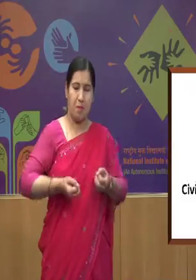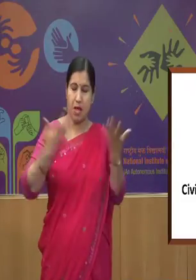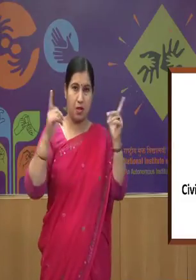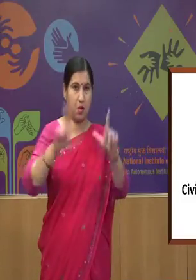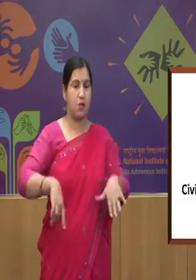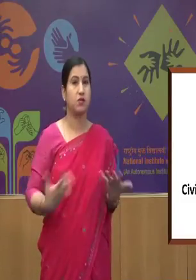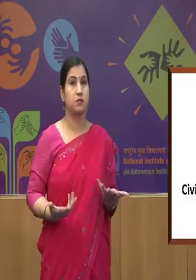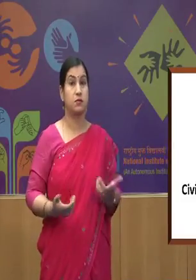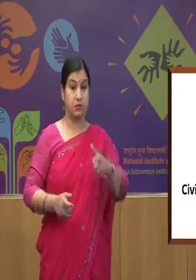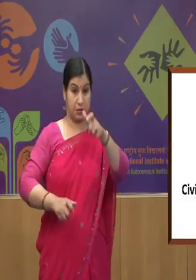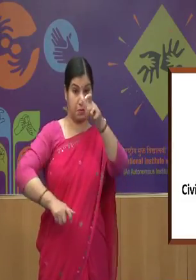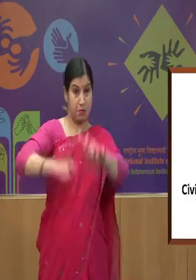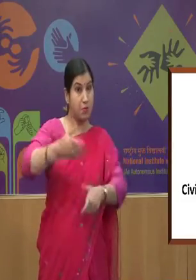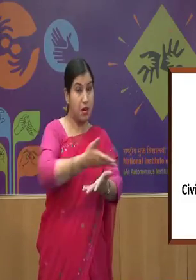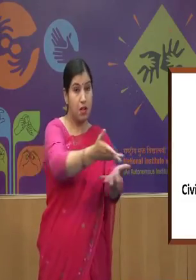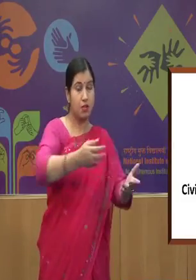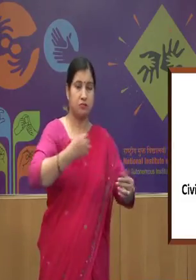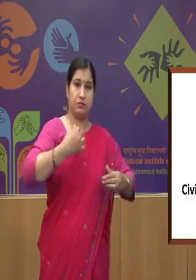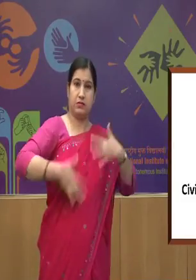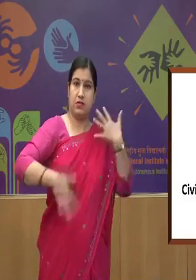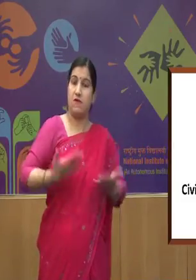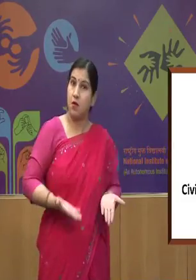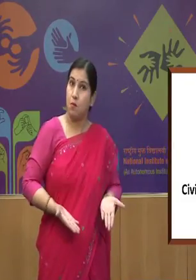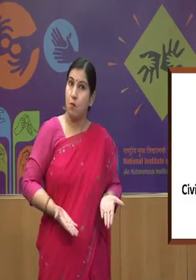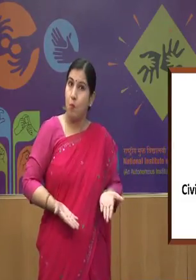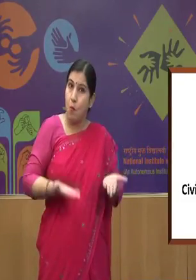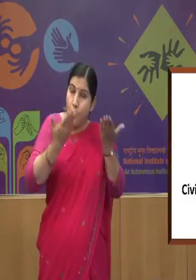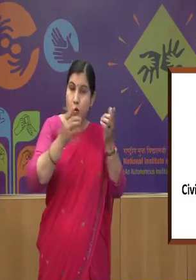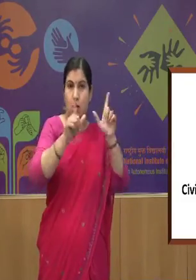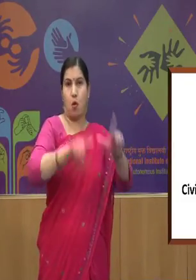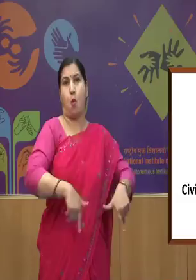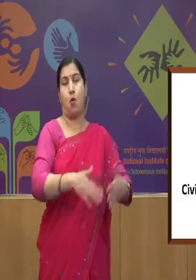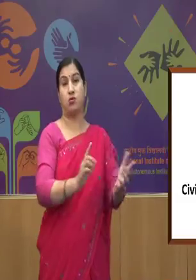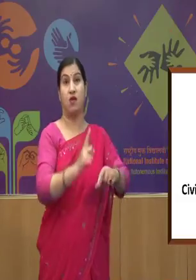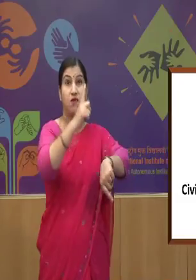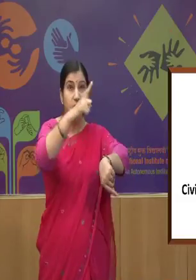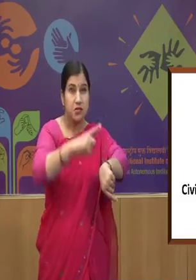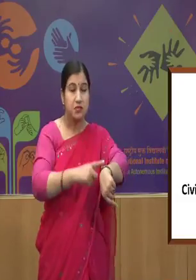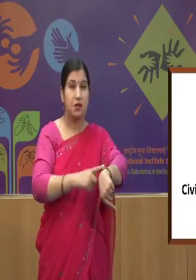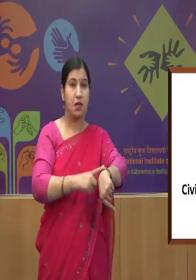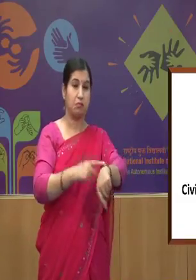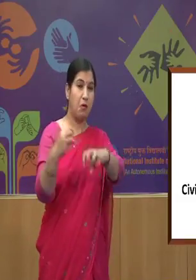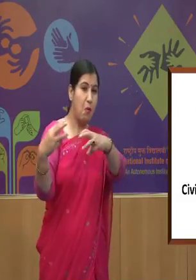The civilian population suffered maximum losses for the first time in history of